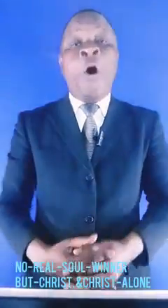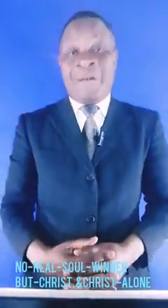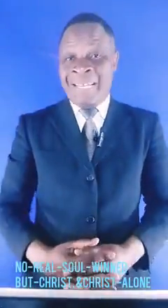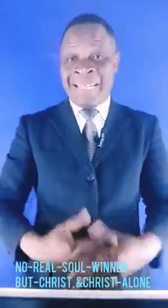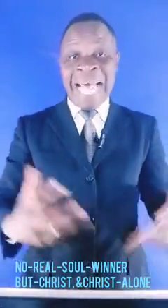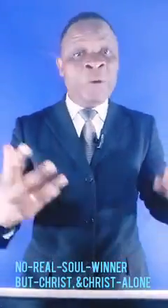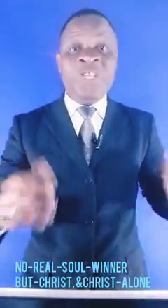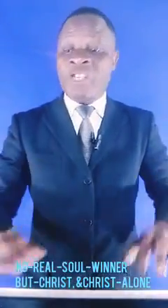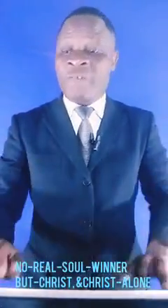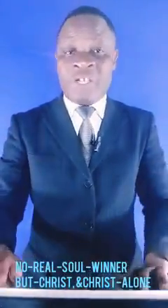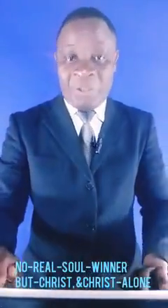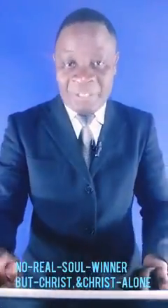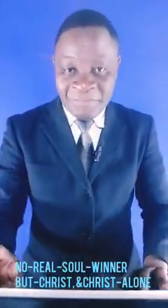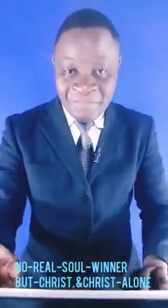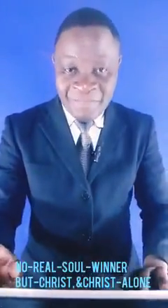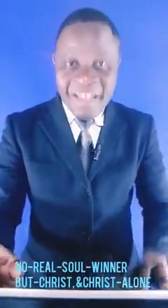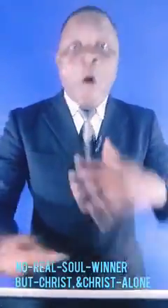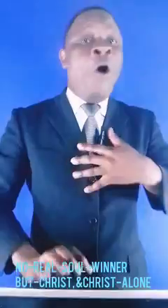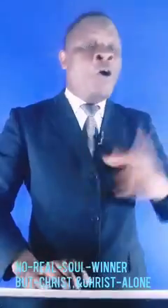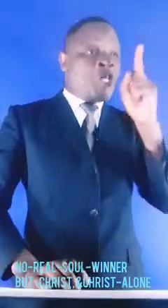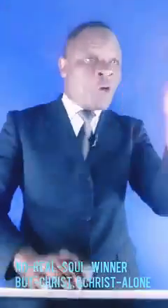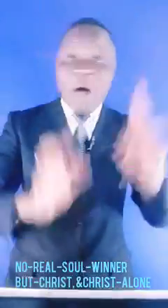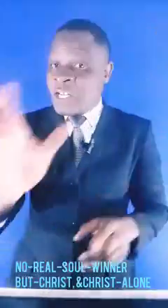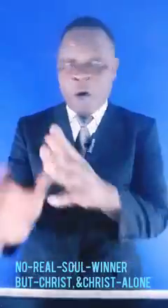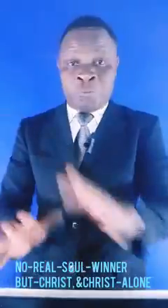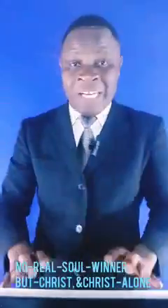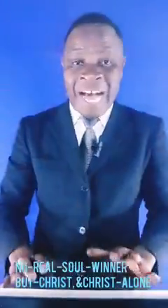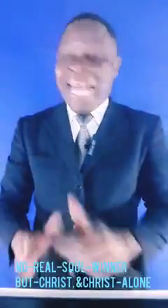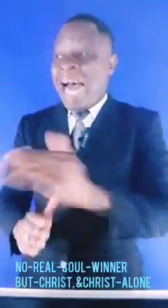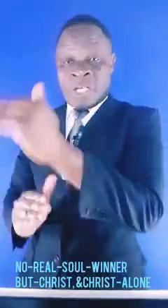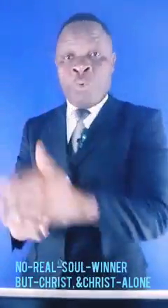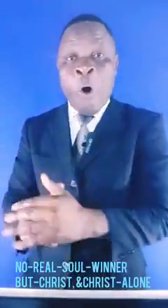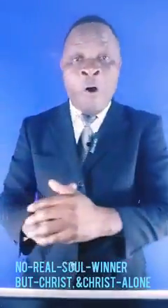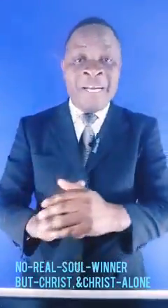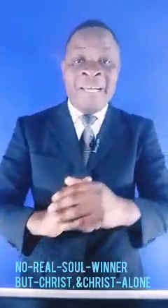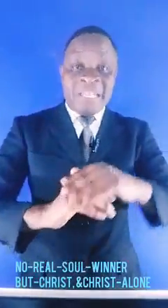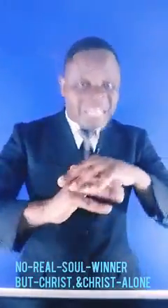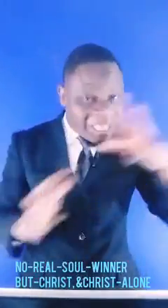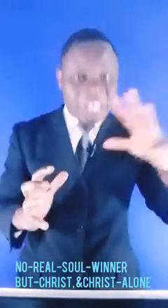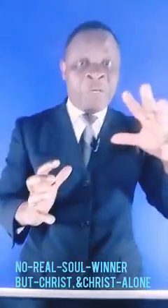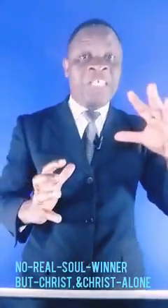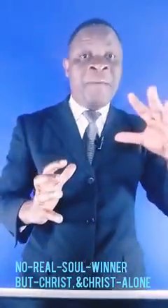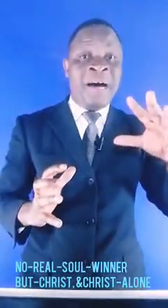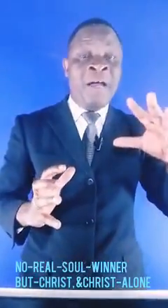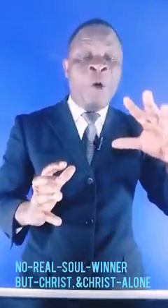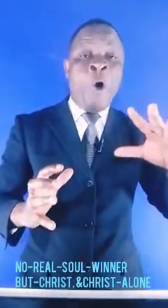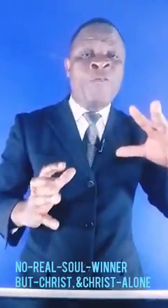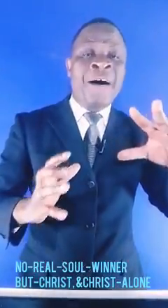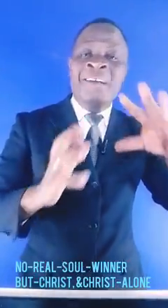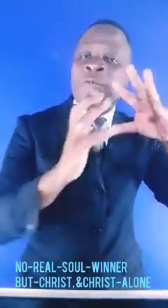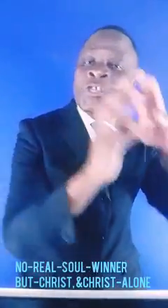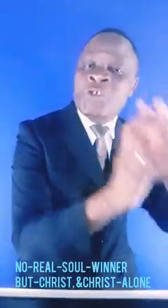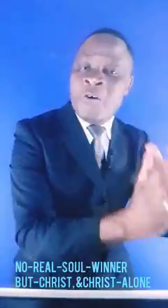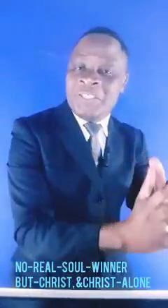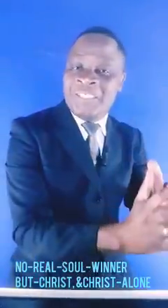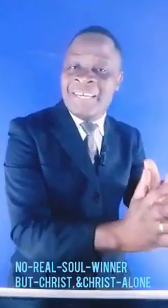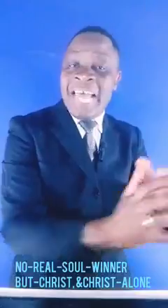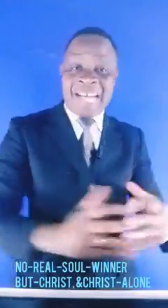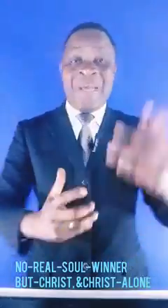won thousands of souls. Oh, so-and-so preacher has won such a huge number of souls. And we